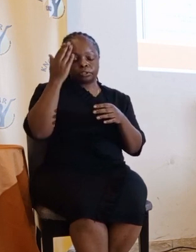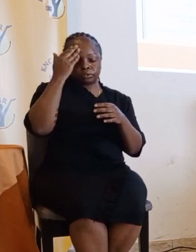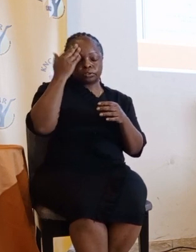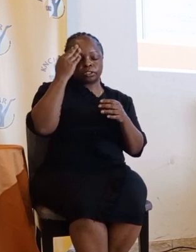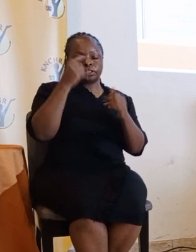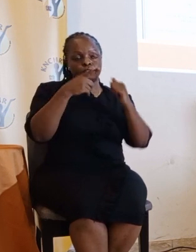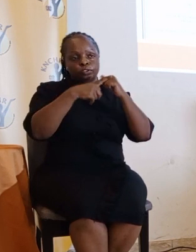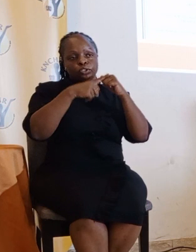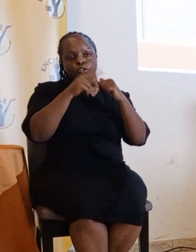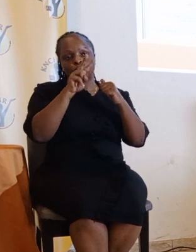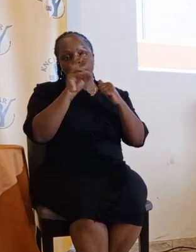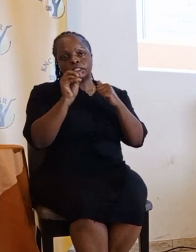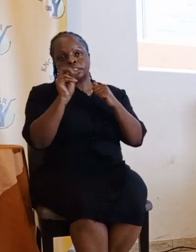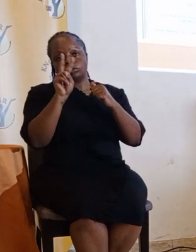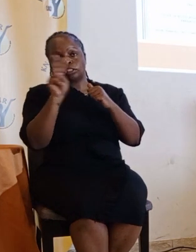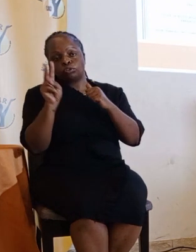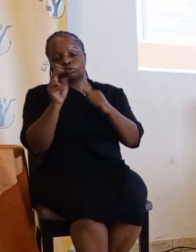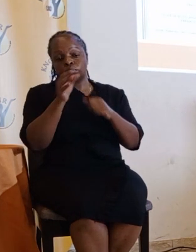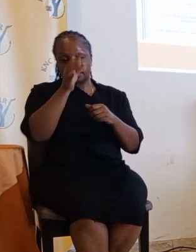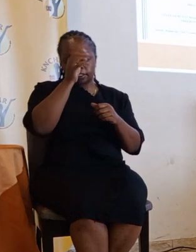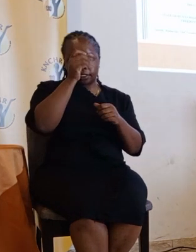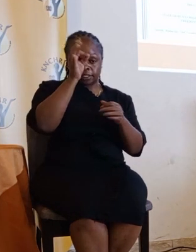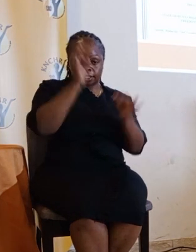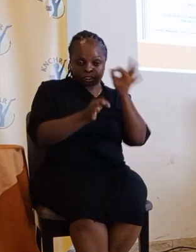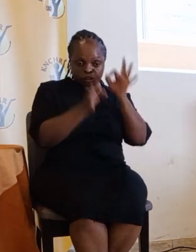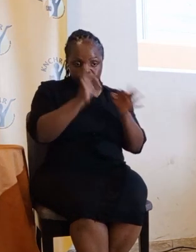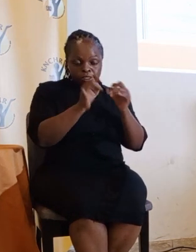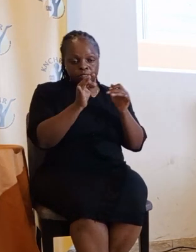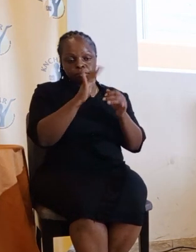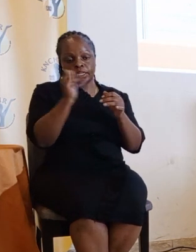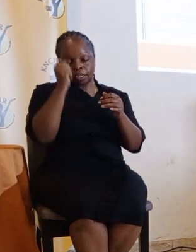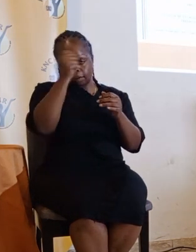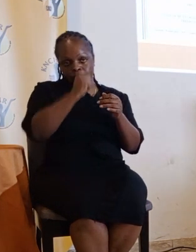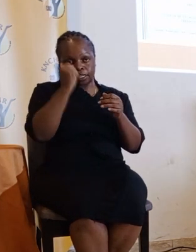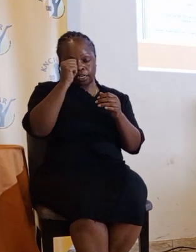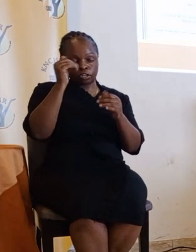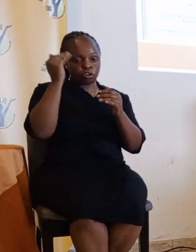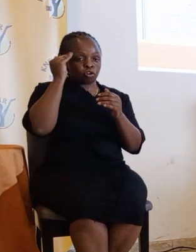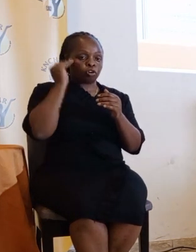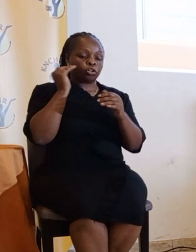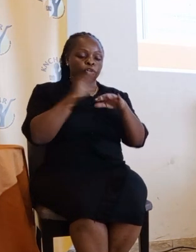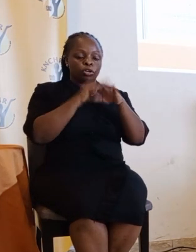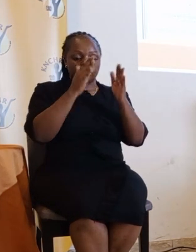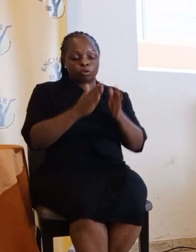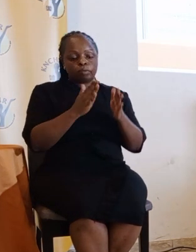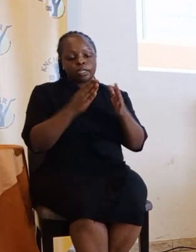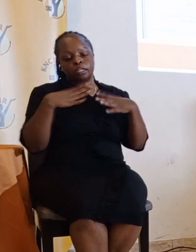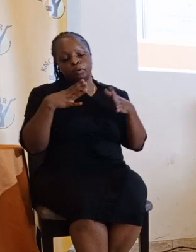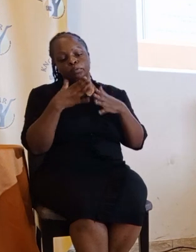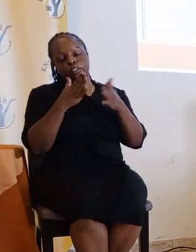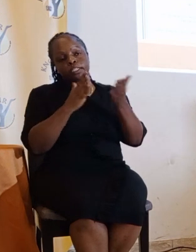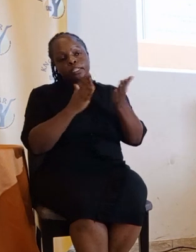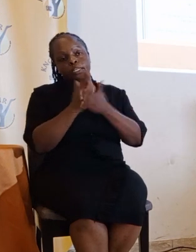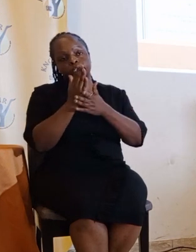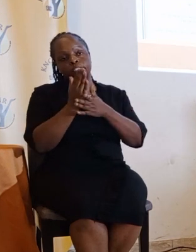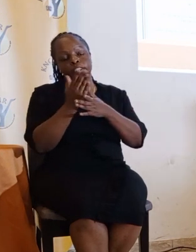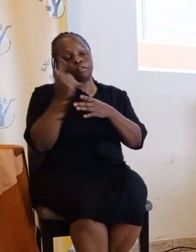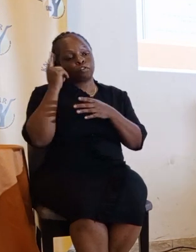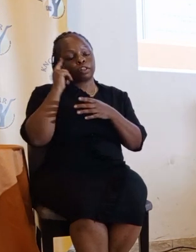June 2022 judgment by the African Court on Human and People Rights on reparations for the